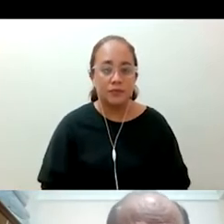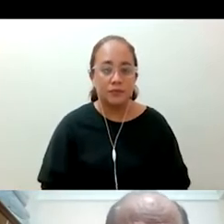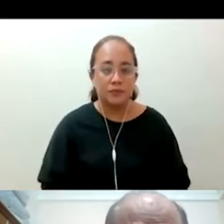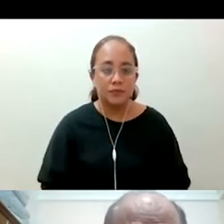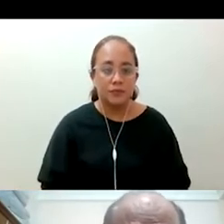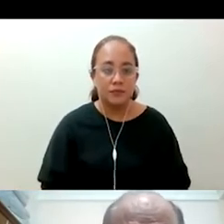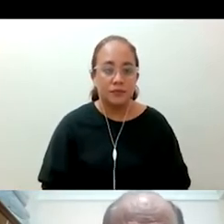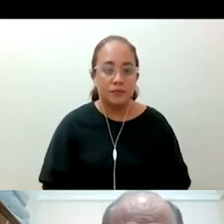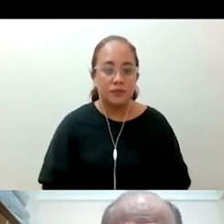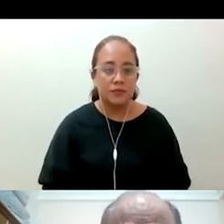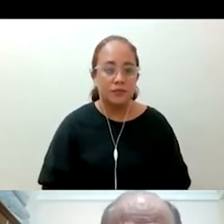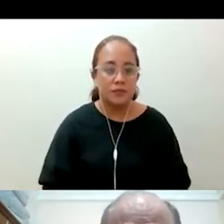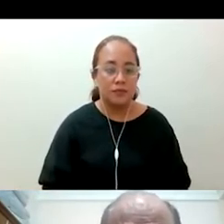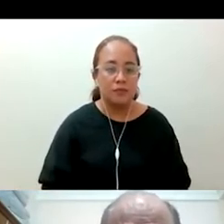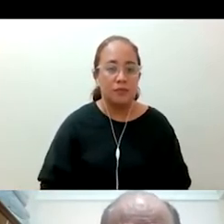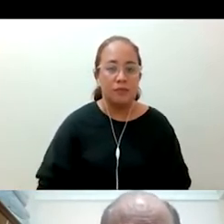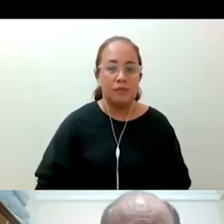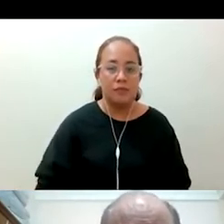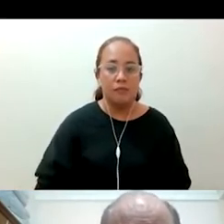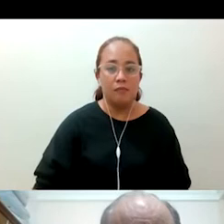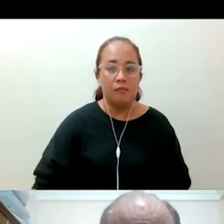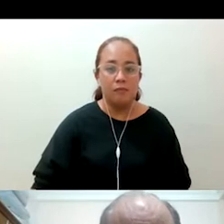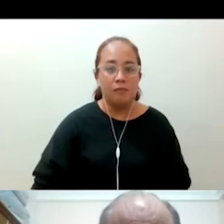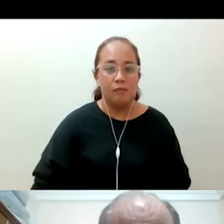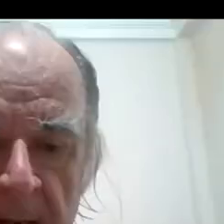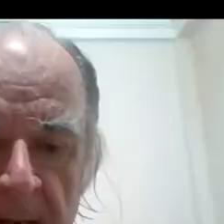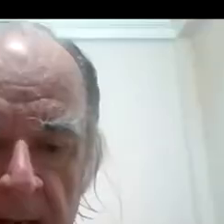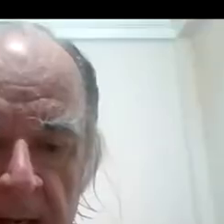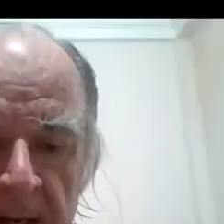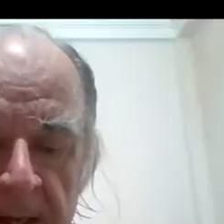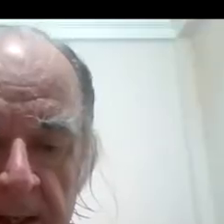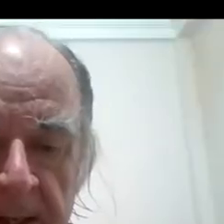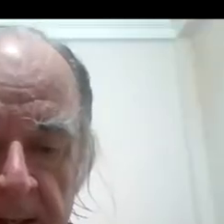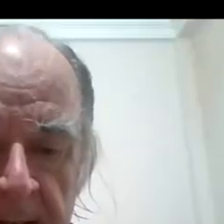file up here. Hold on. Try again.